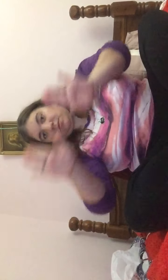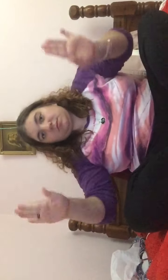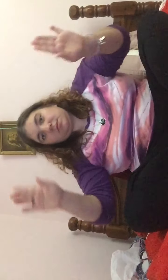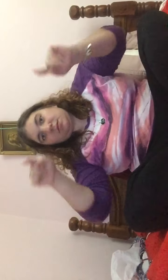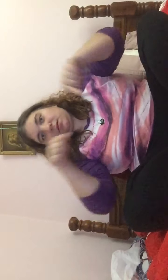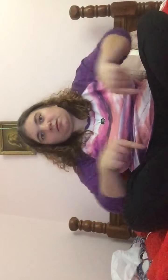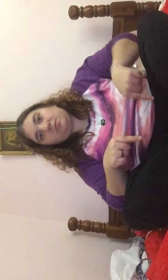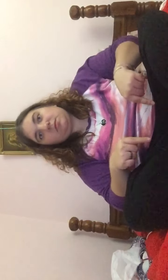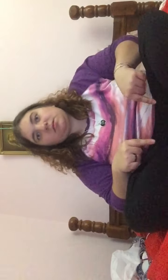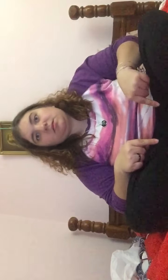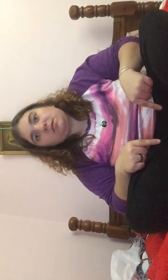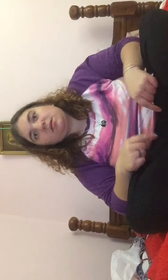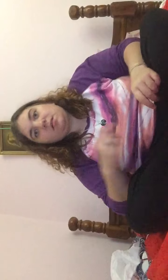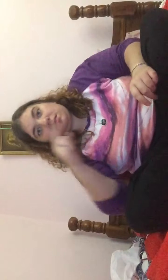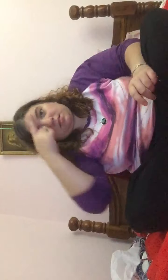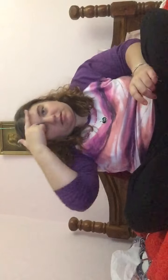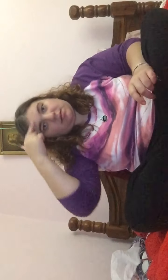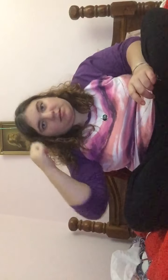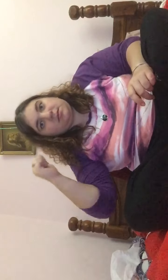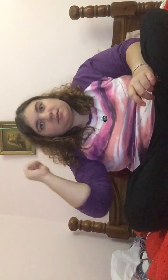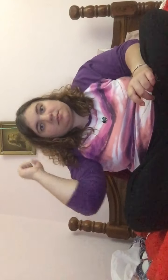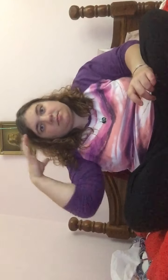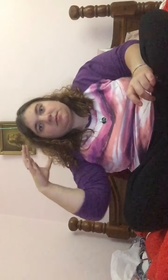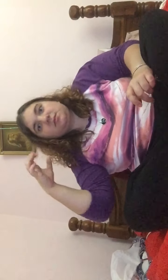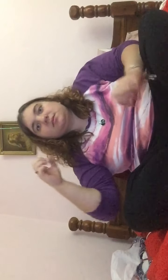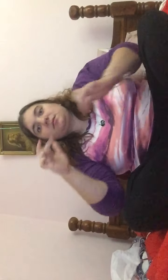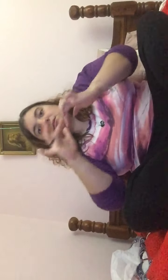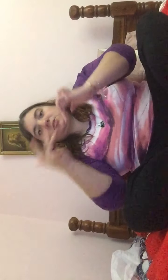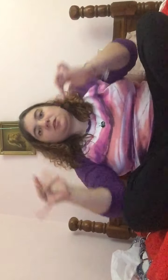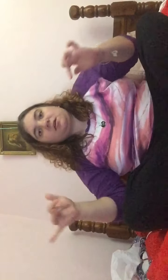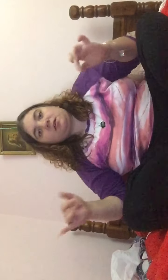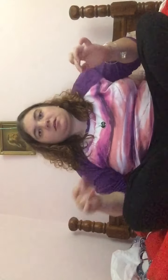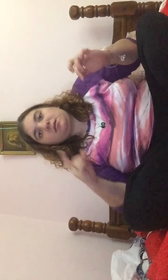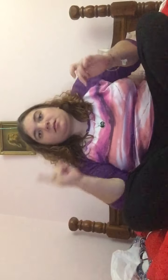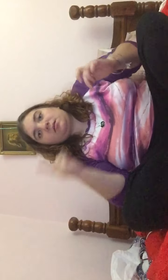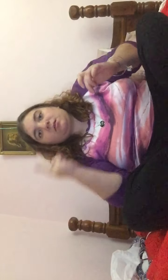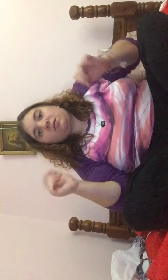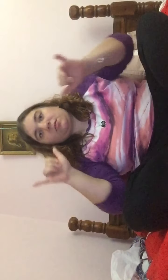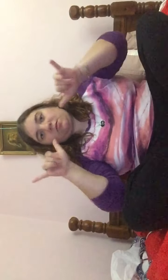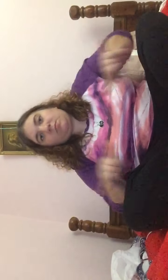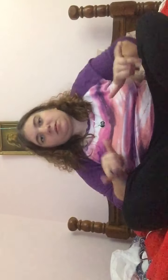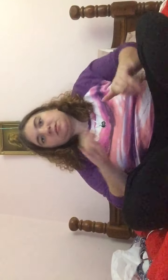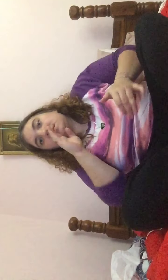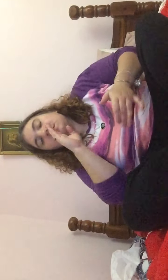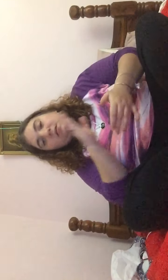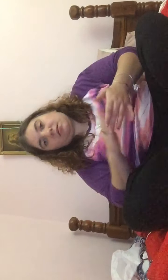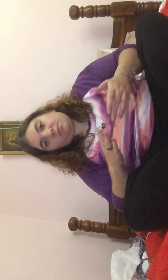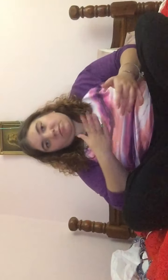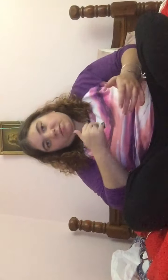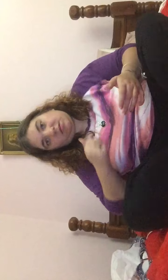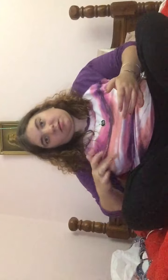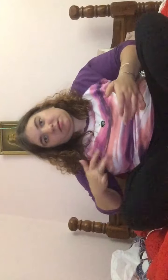down Let that summer sun shine Always stay humble and